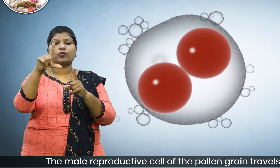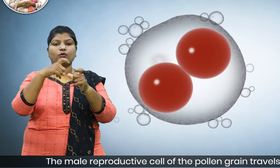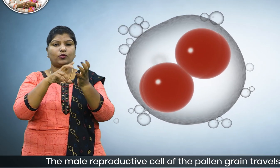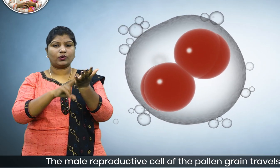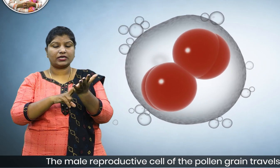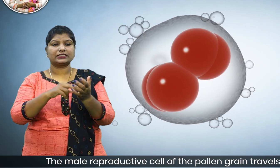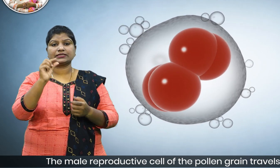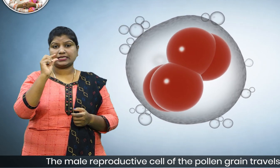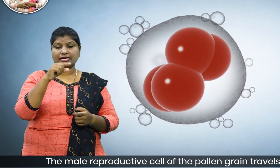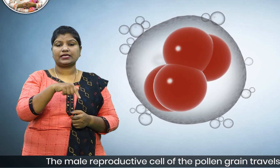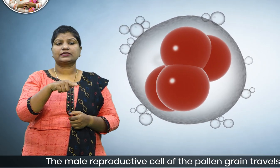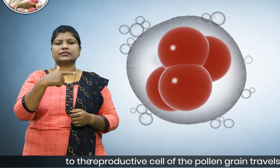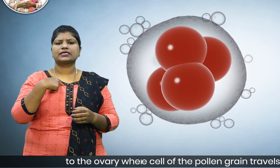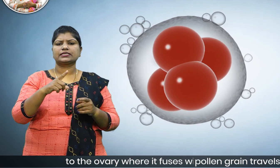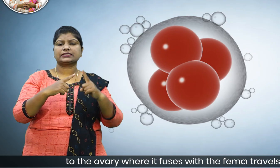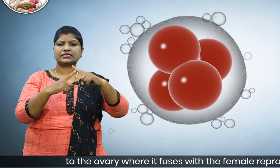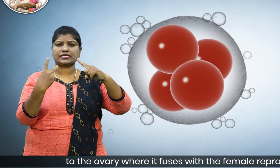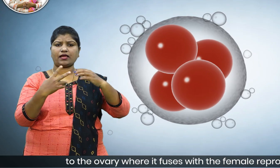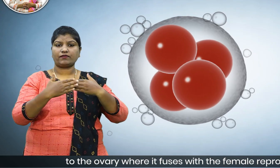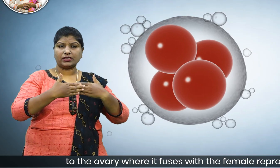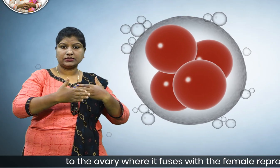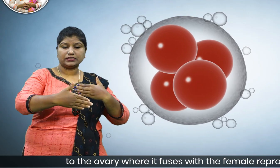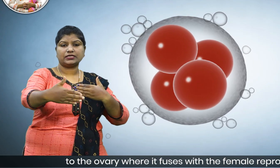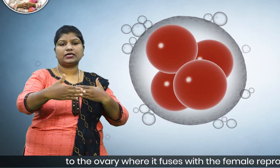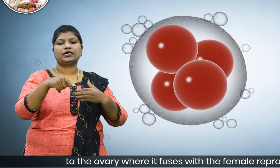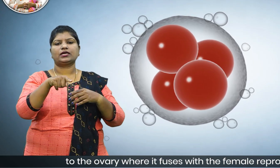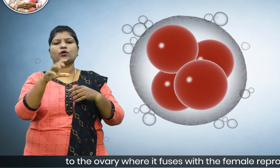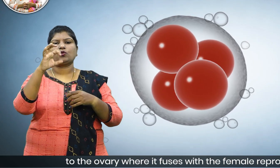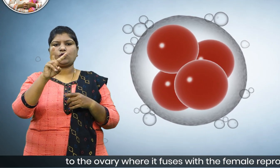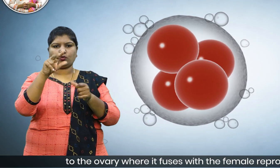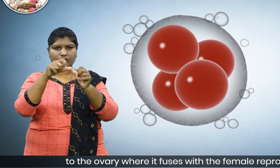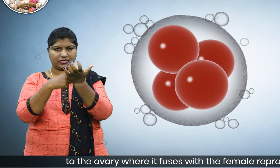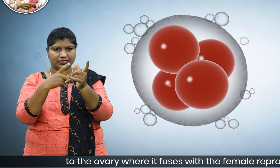travels down this tube to the ovary,